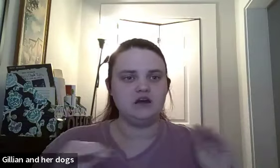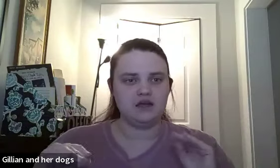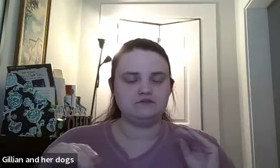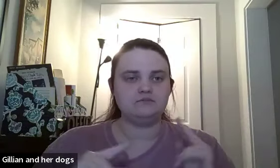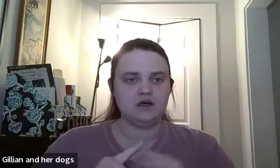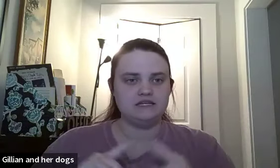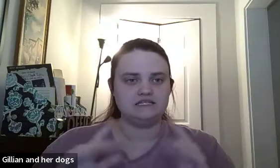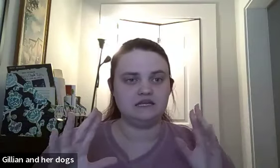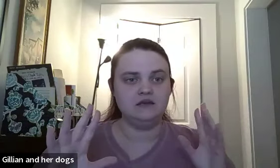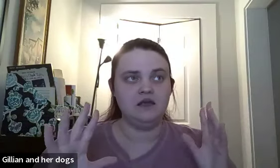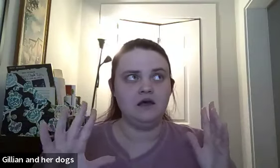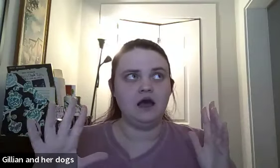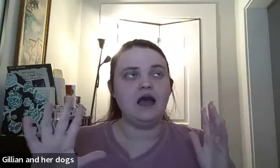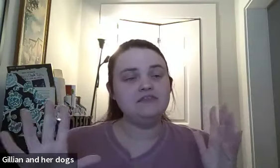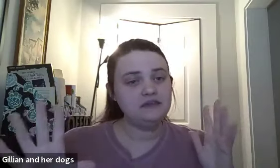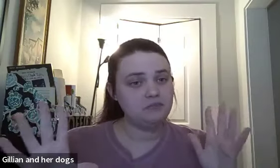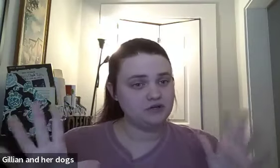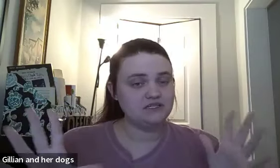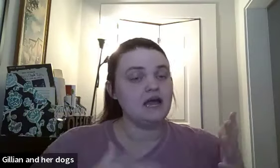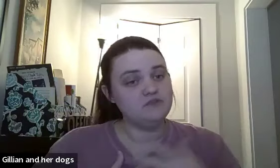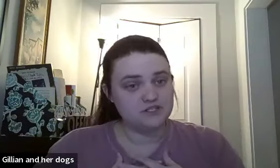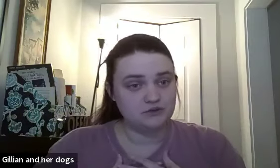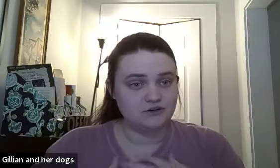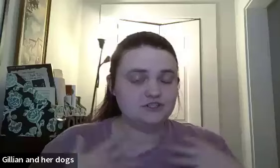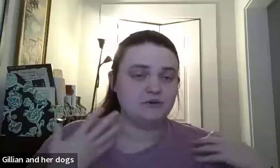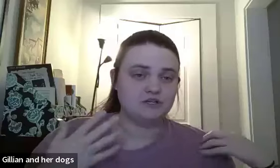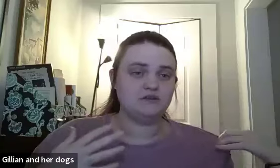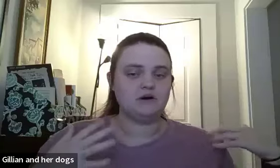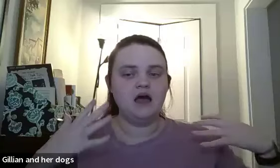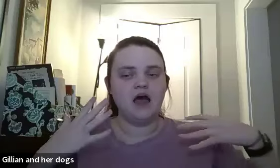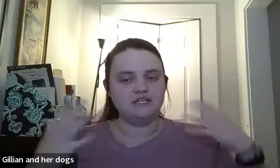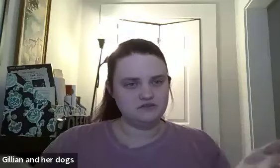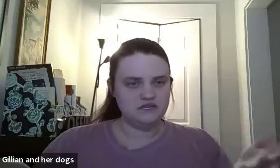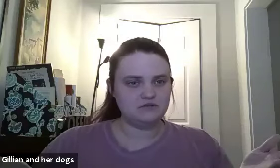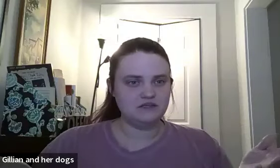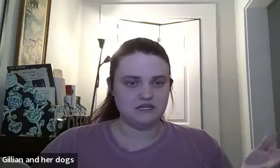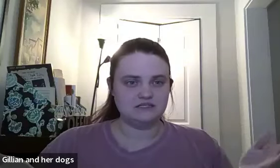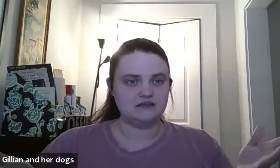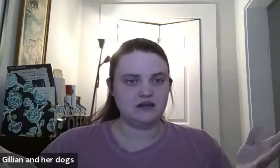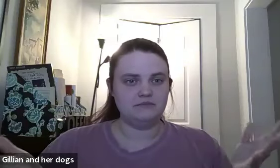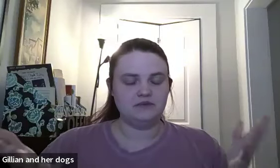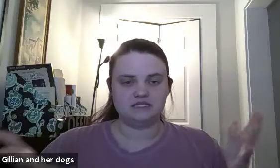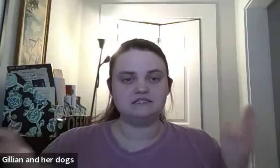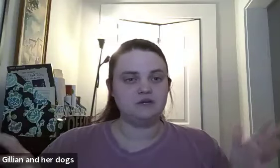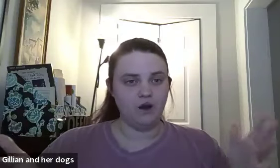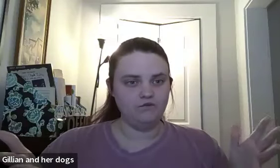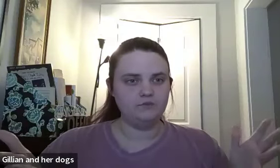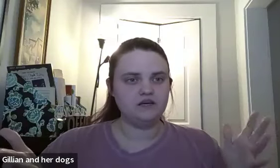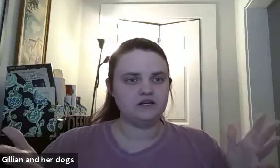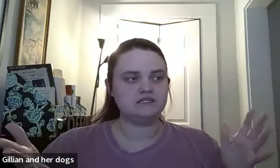direction kind of implies. And I think personally, I'm a visual learner, so it works really well. I do think it really does it gets to be helpful